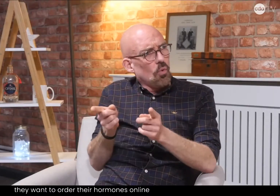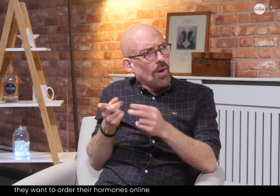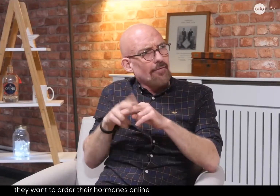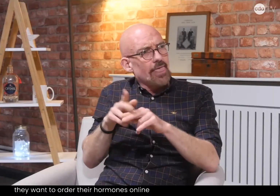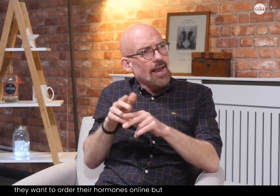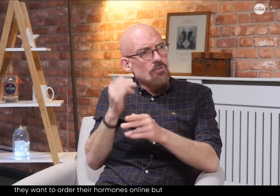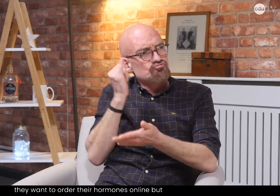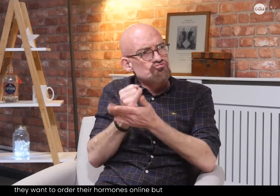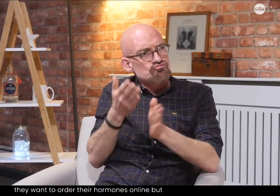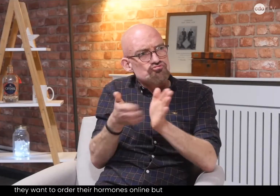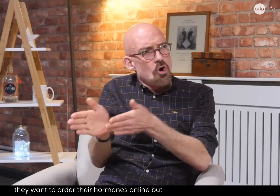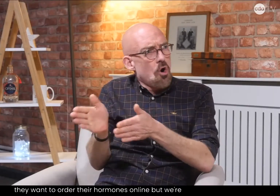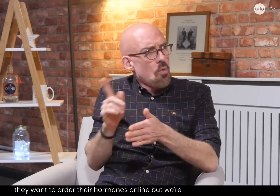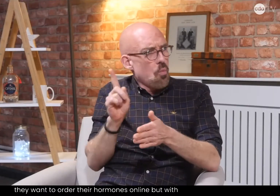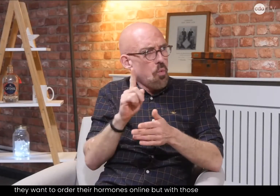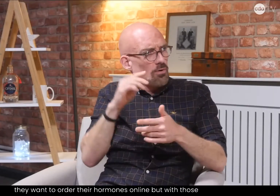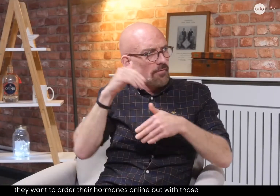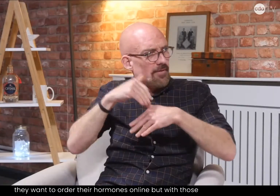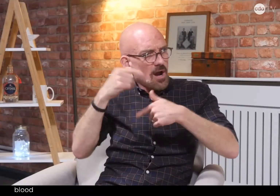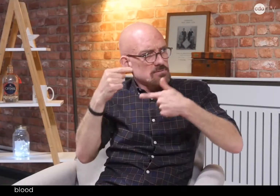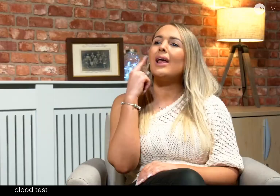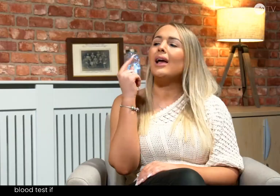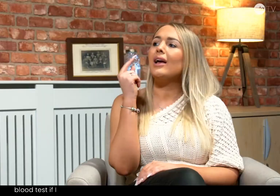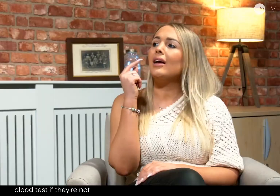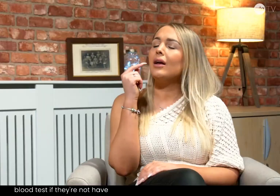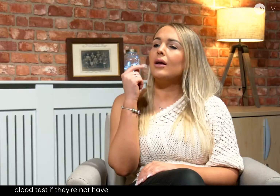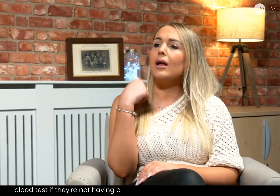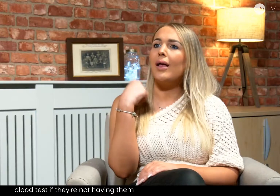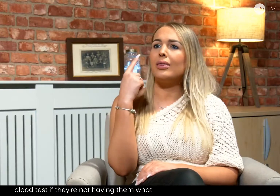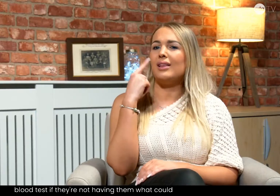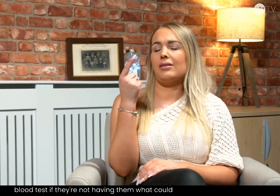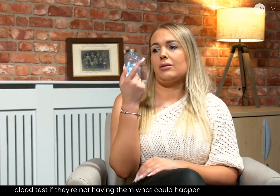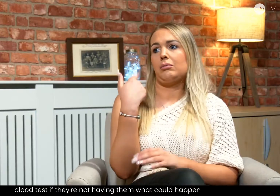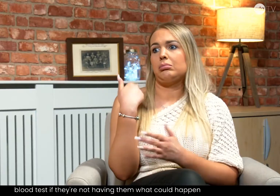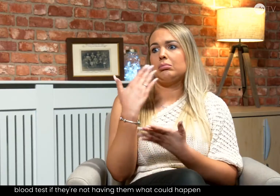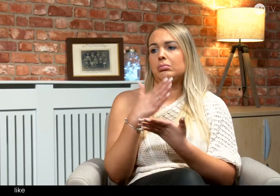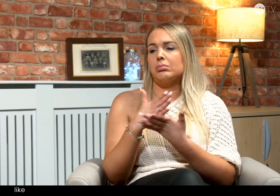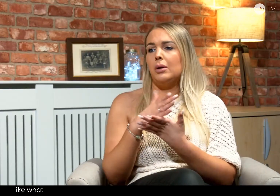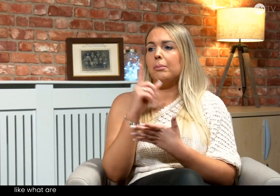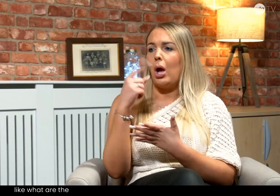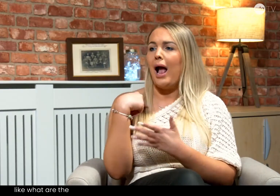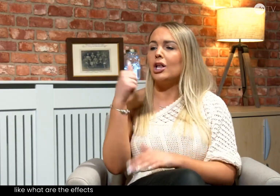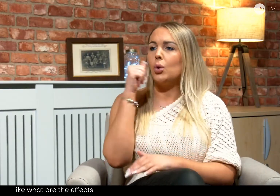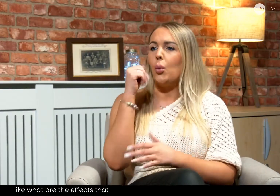those blood tests, if they're not having them, what could happen? Like, what are the effects that could happen?